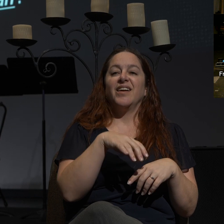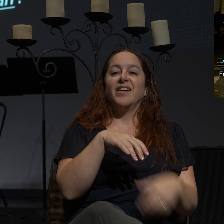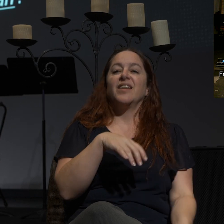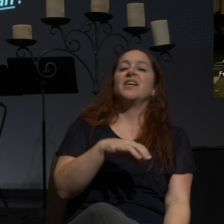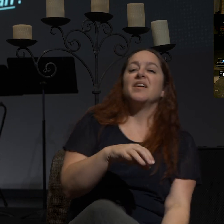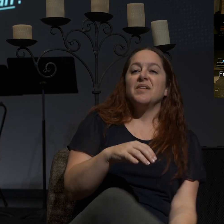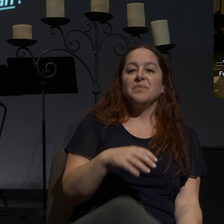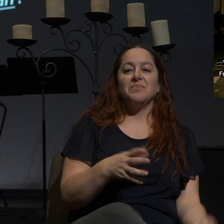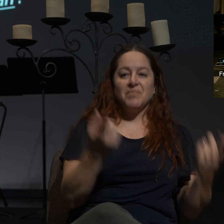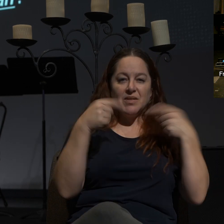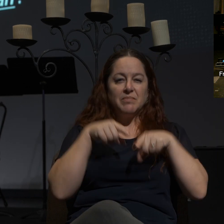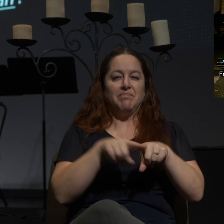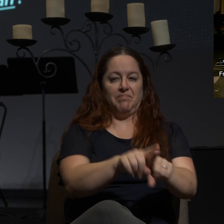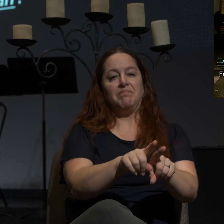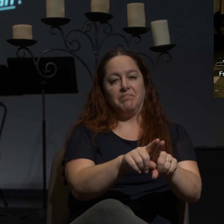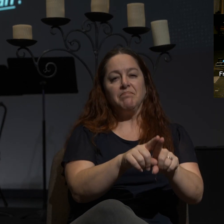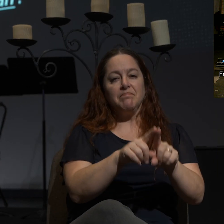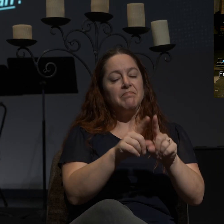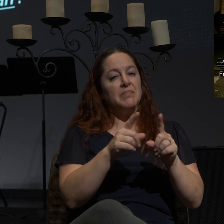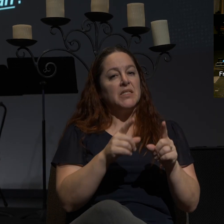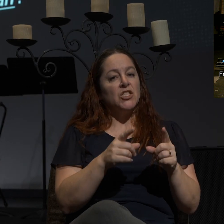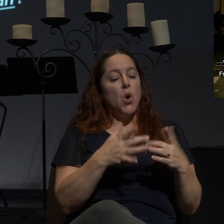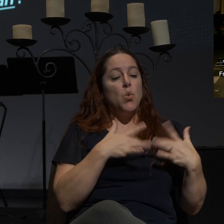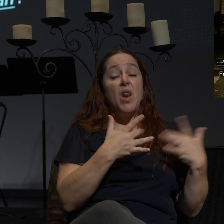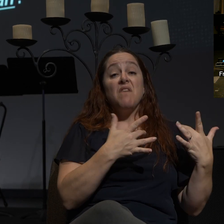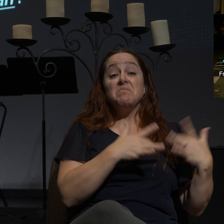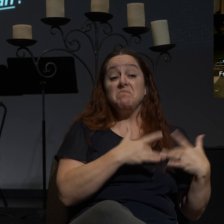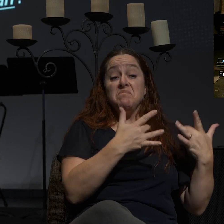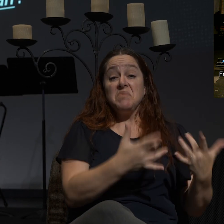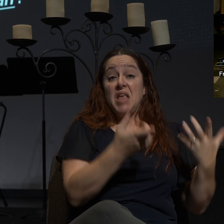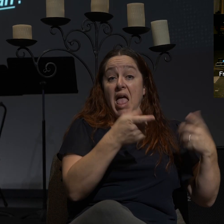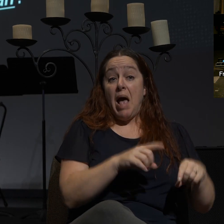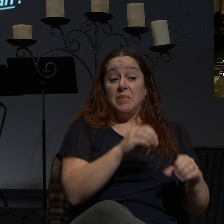ideas and some of the trends that are happening in your culture to